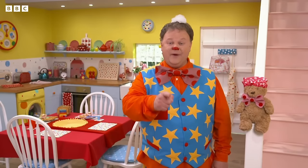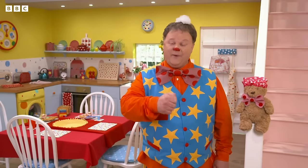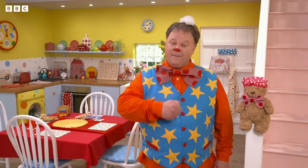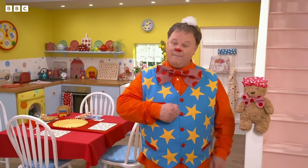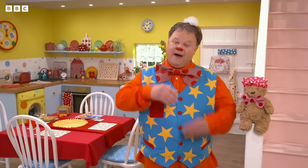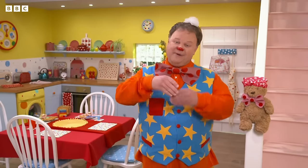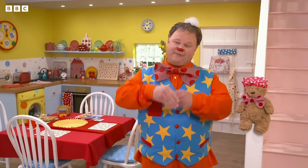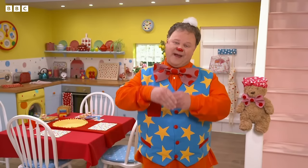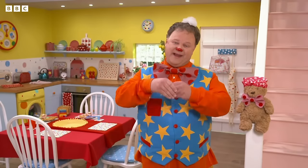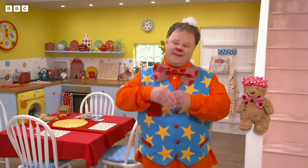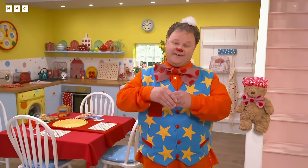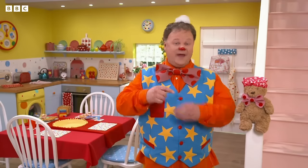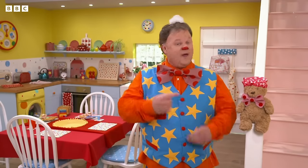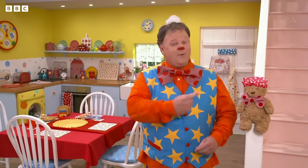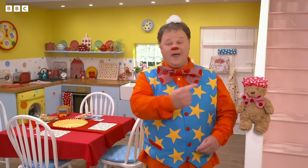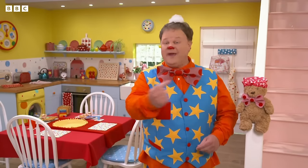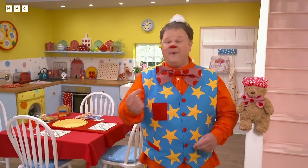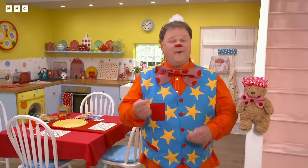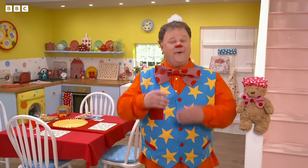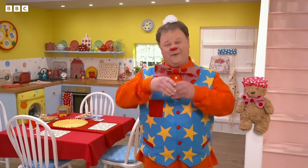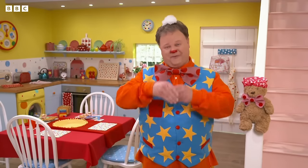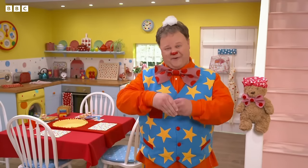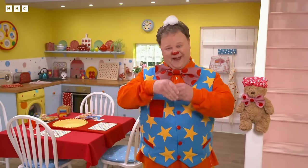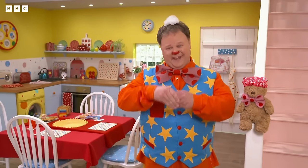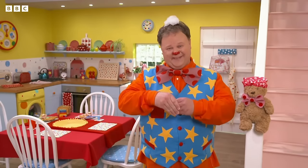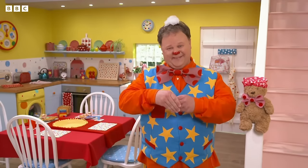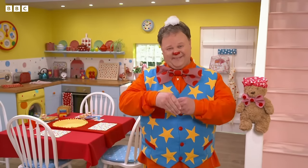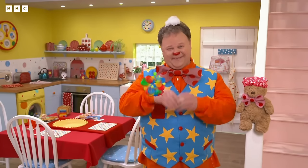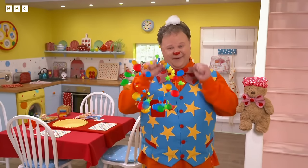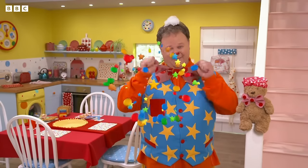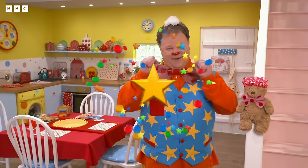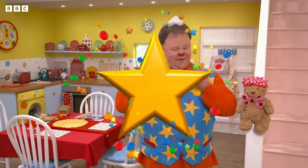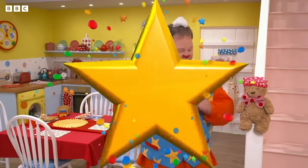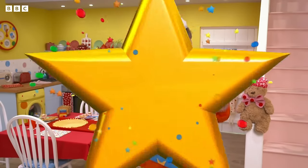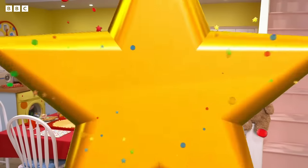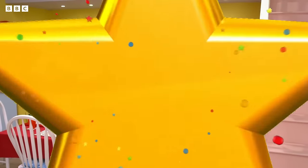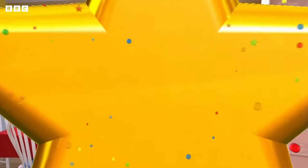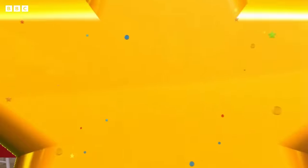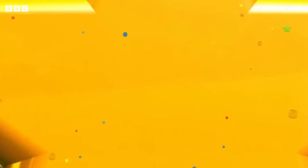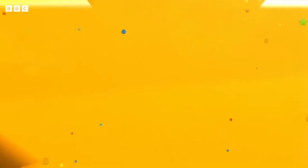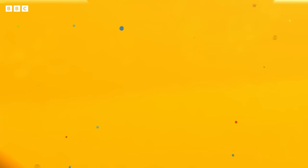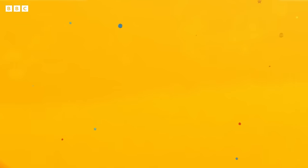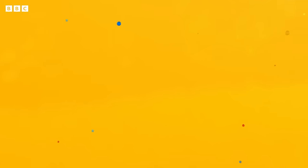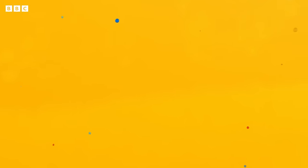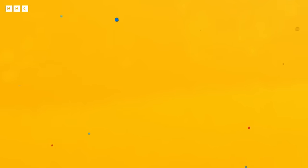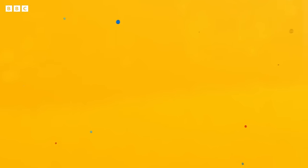you're my friend. We're all friends. Woohoo!